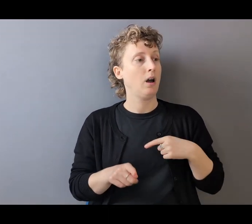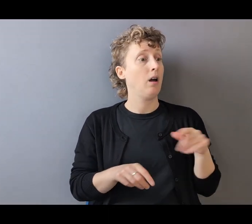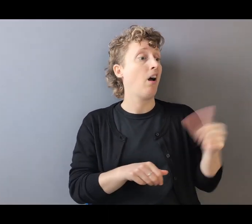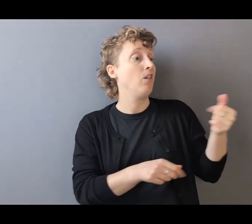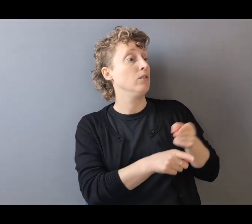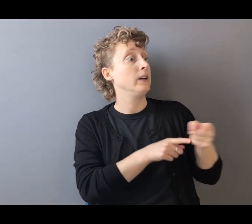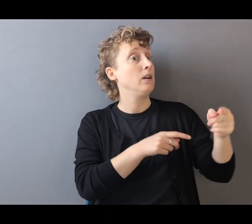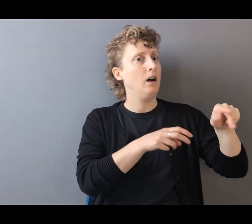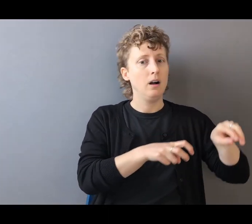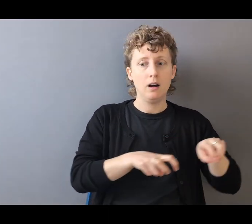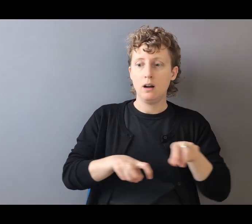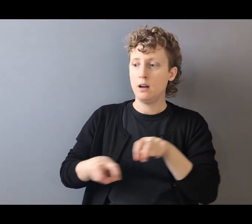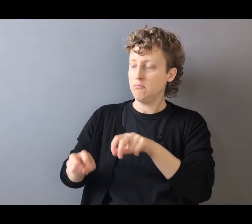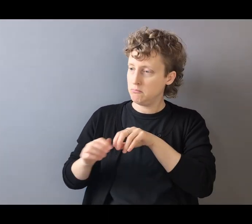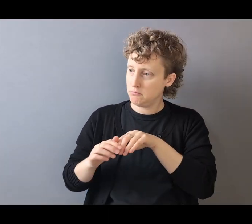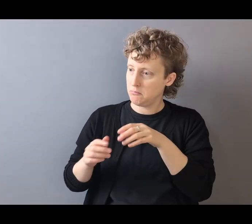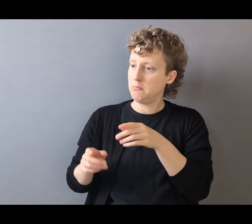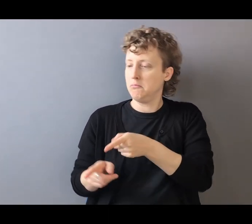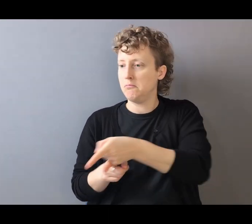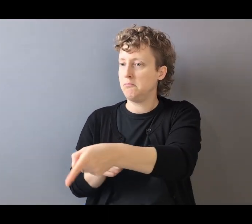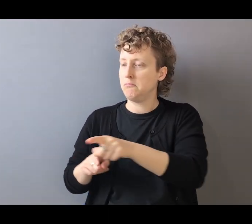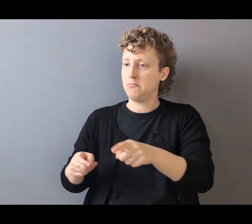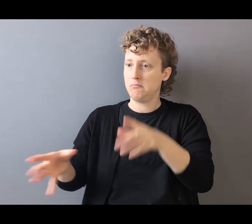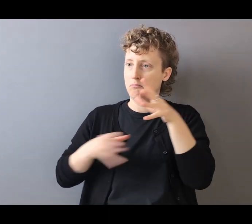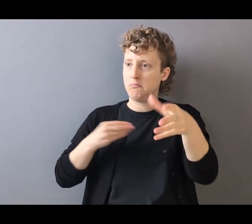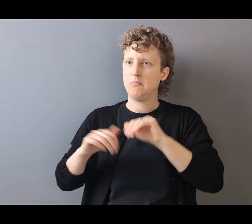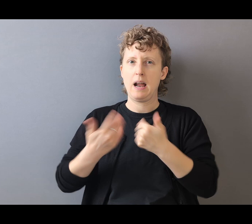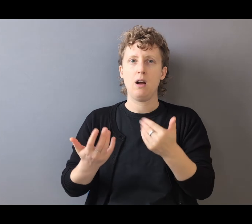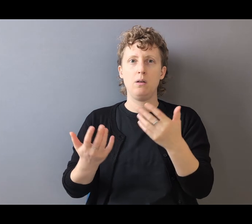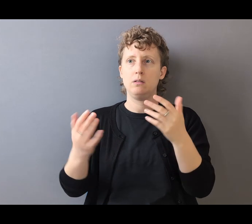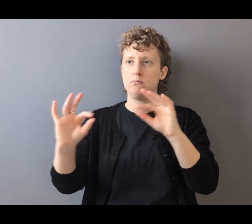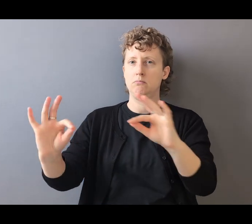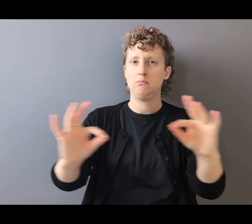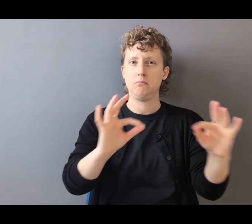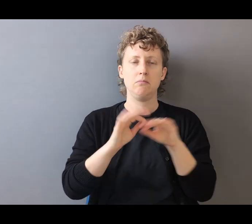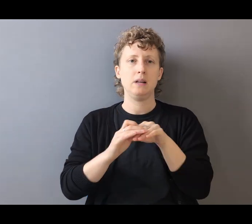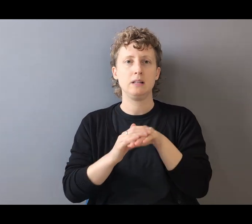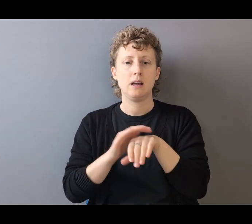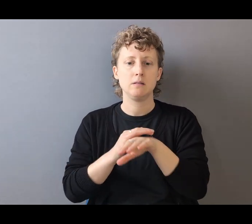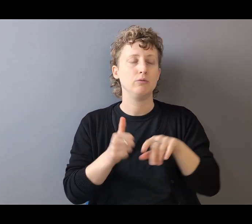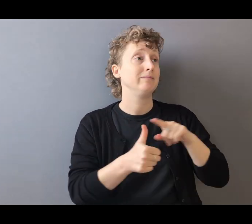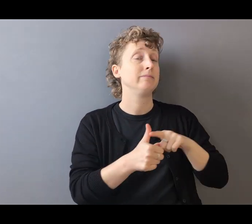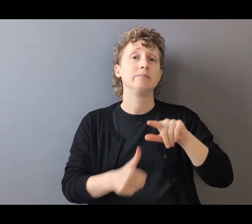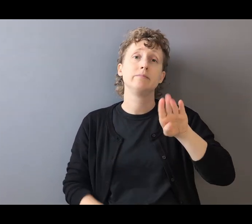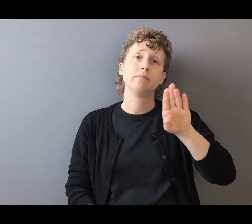to try to make things accessible, not only like what we said before, like banks